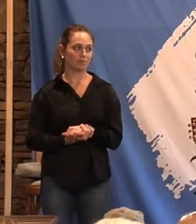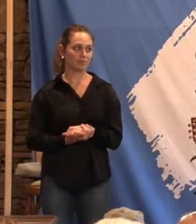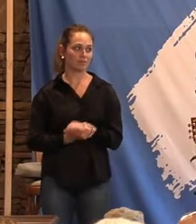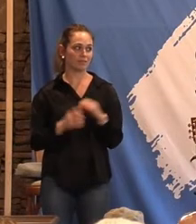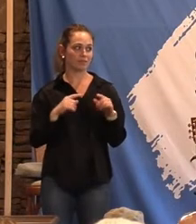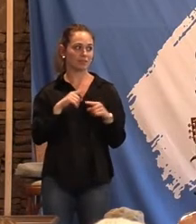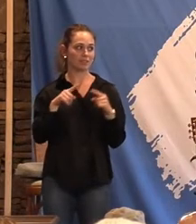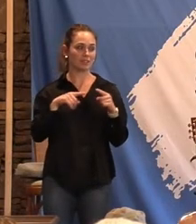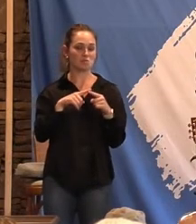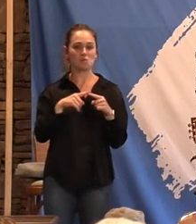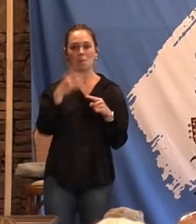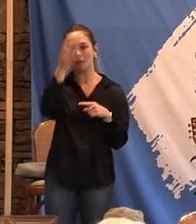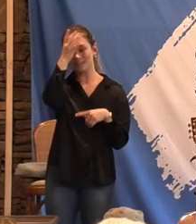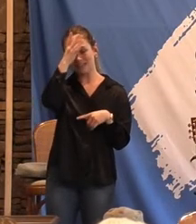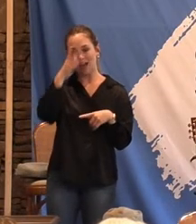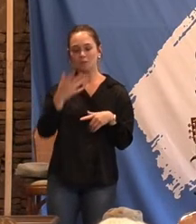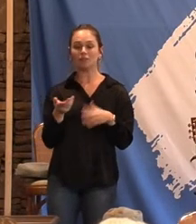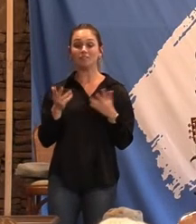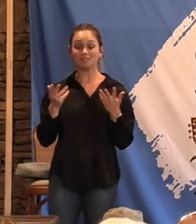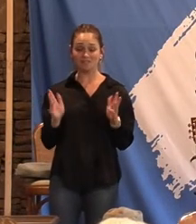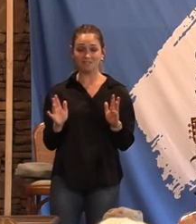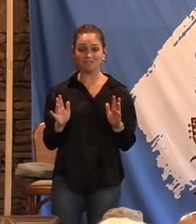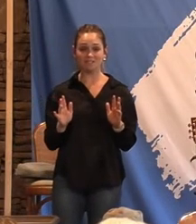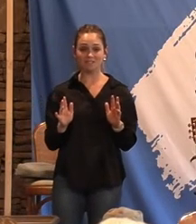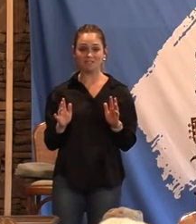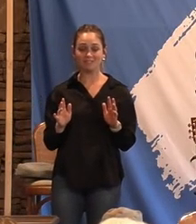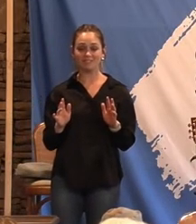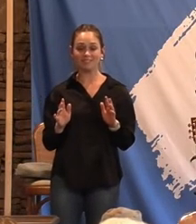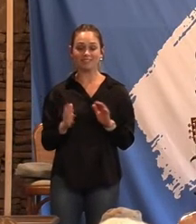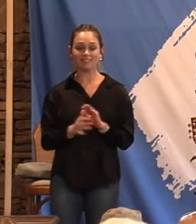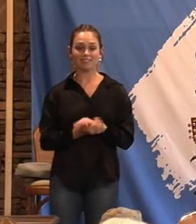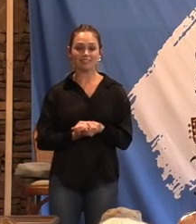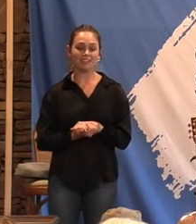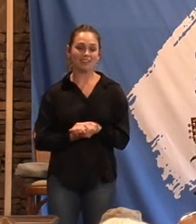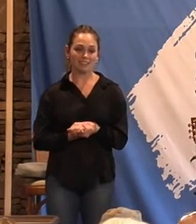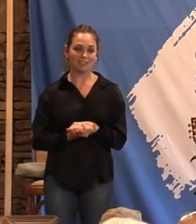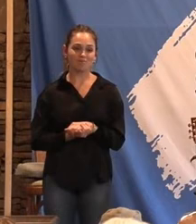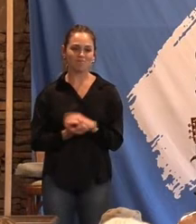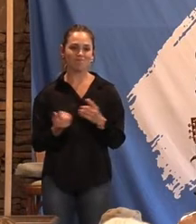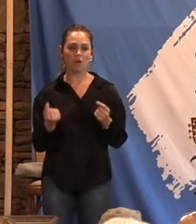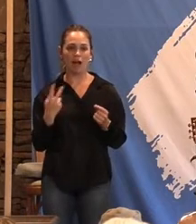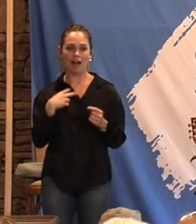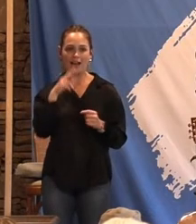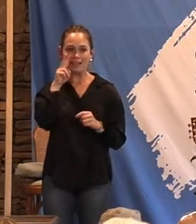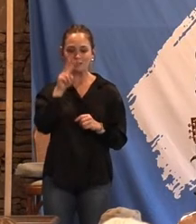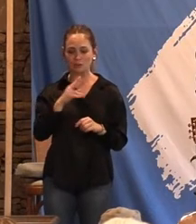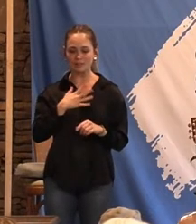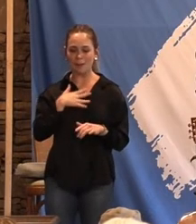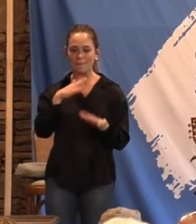When my dad was finished, I looked at my children